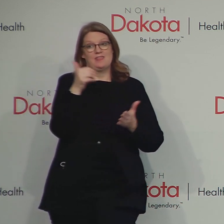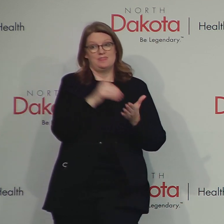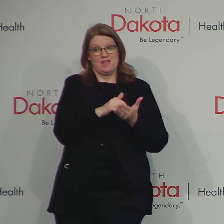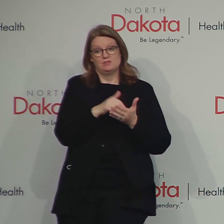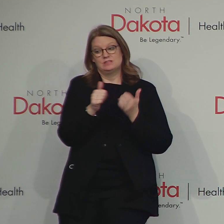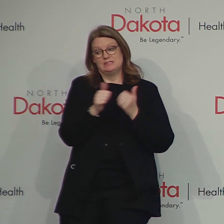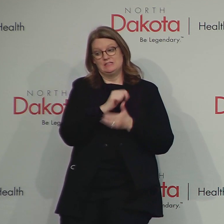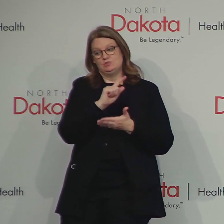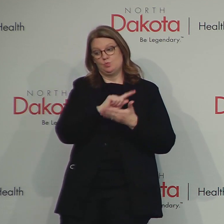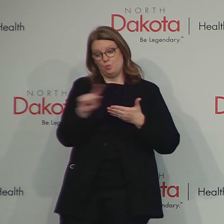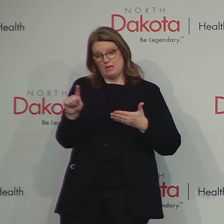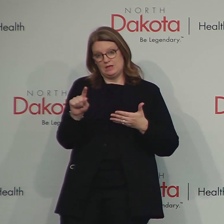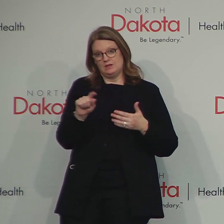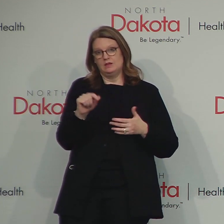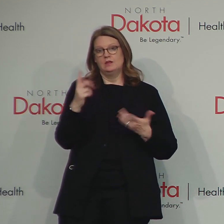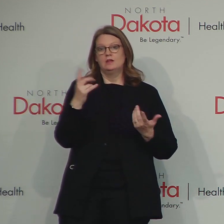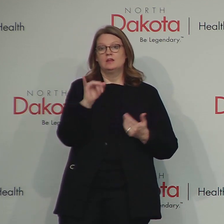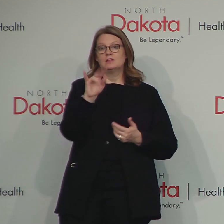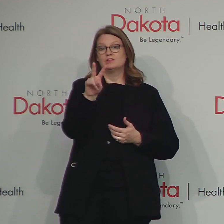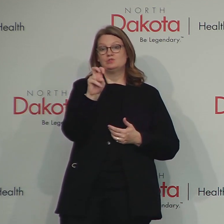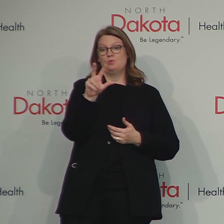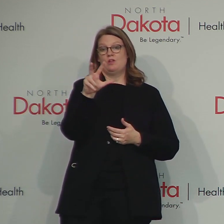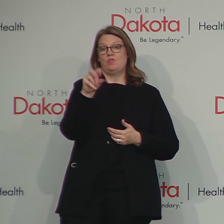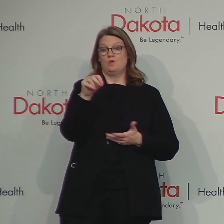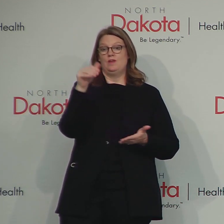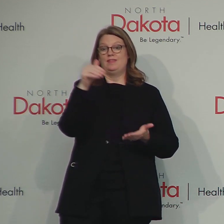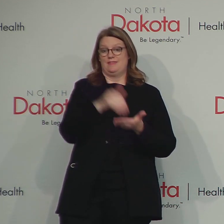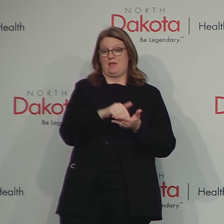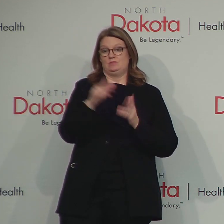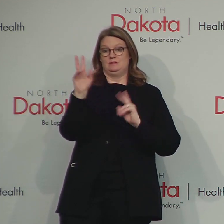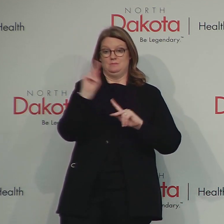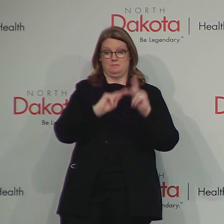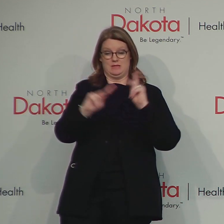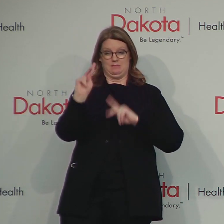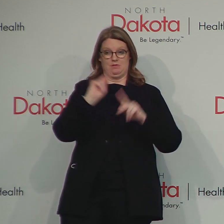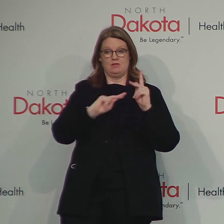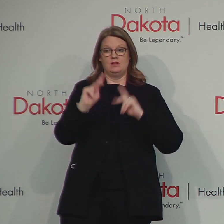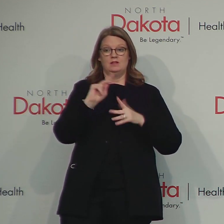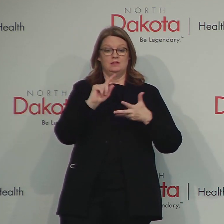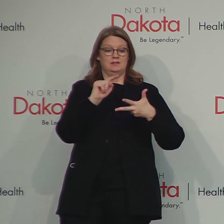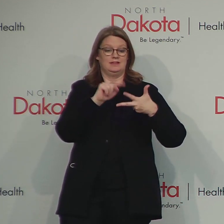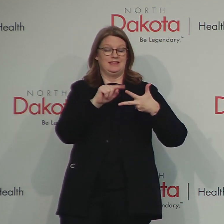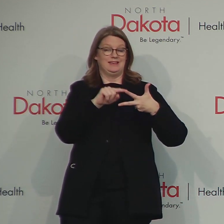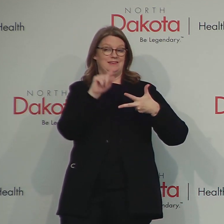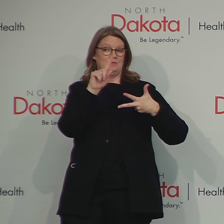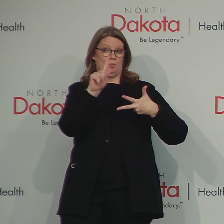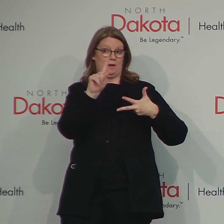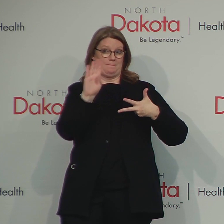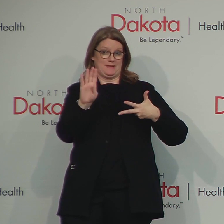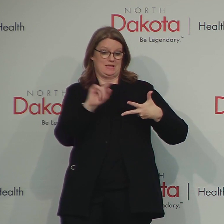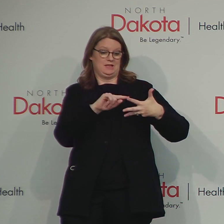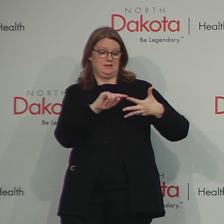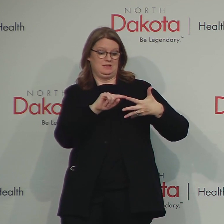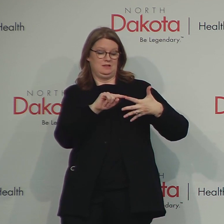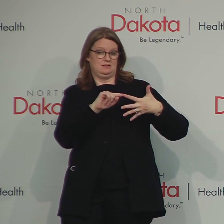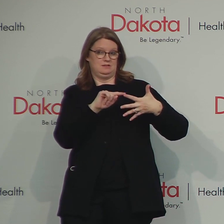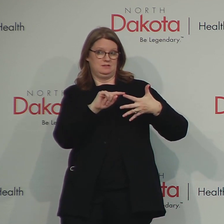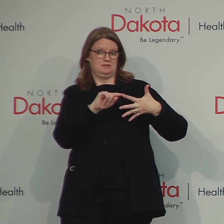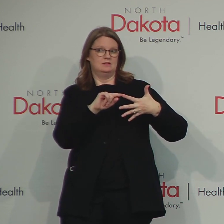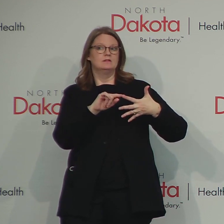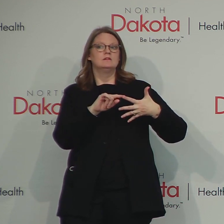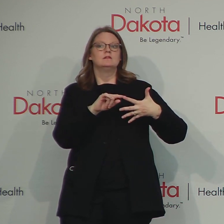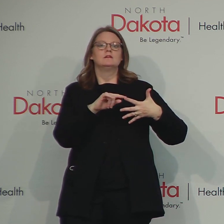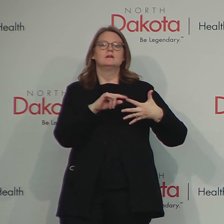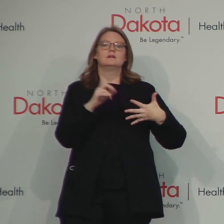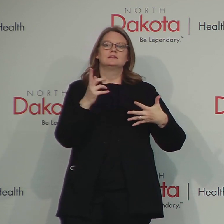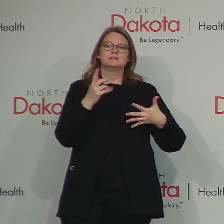per week, and I said there's 230,000 people in phase 1B alone. So, with